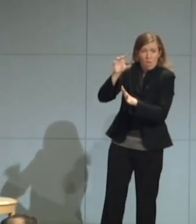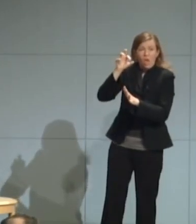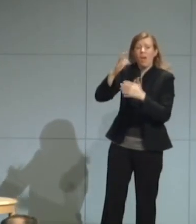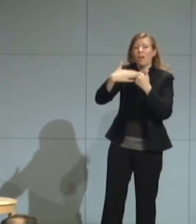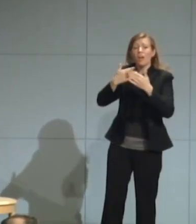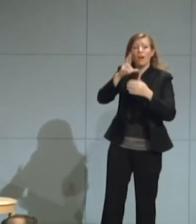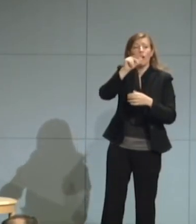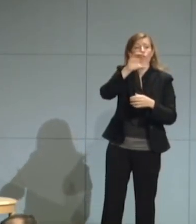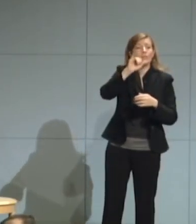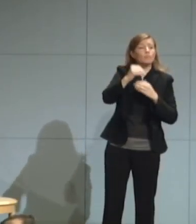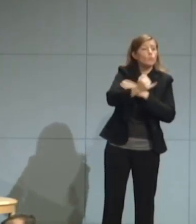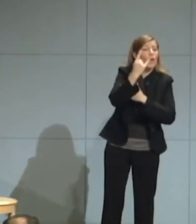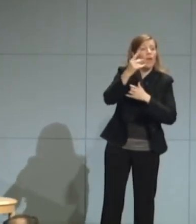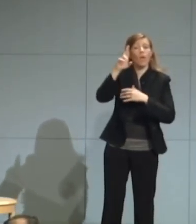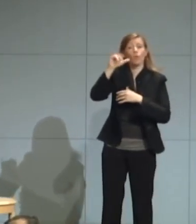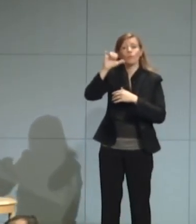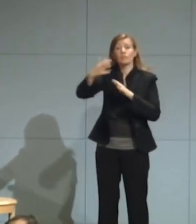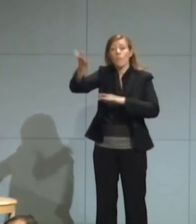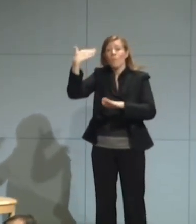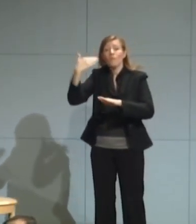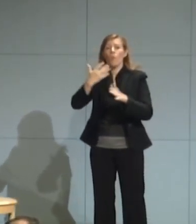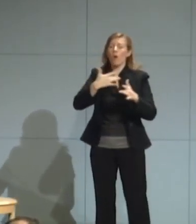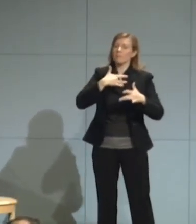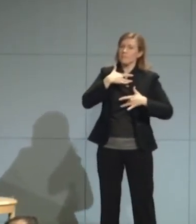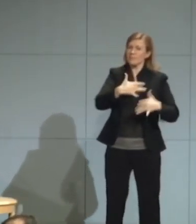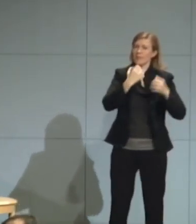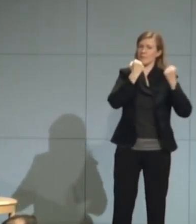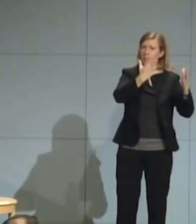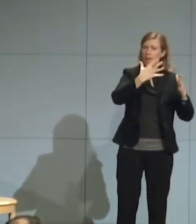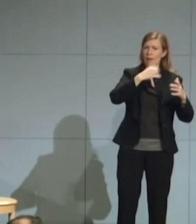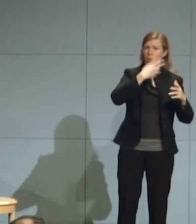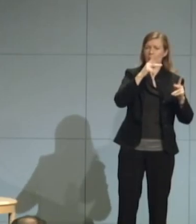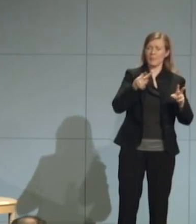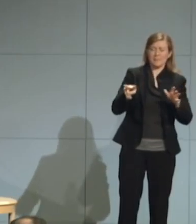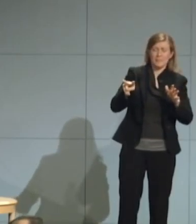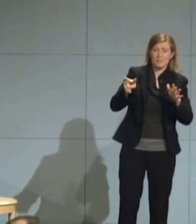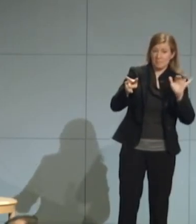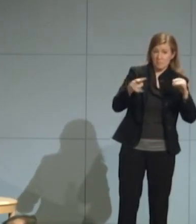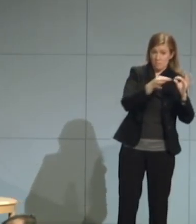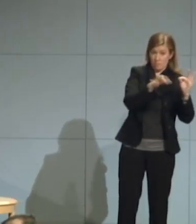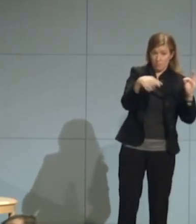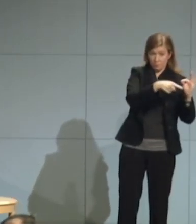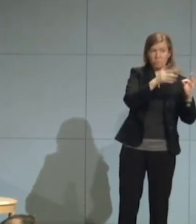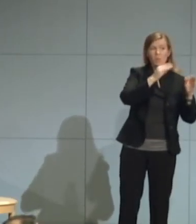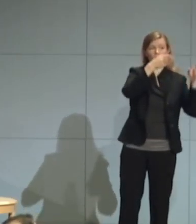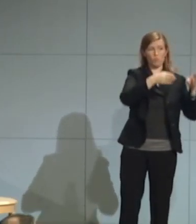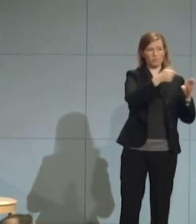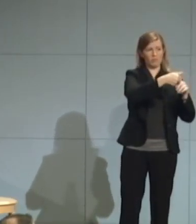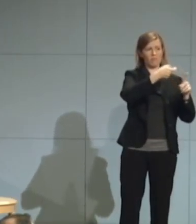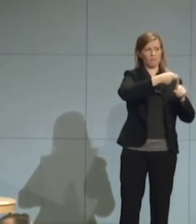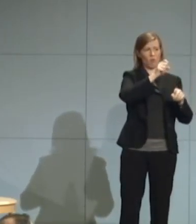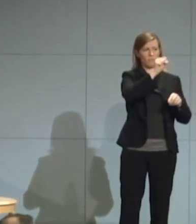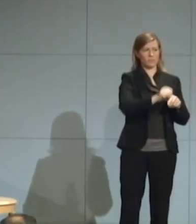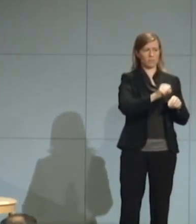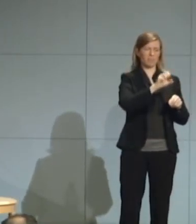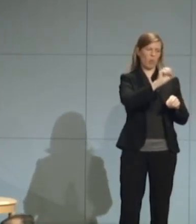haven't experienced the country the same way. It's really the same thing that Frederick Douglass said well